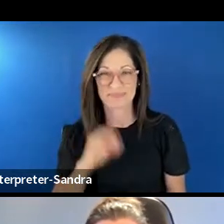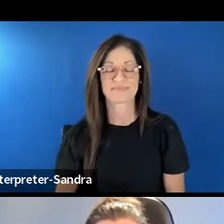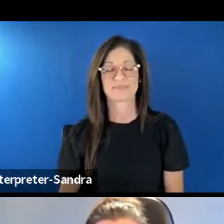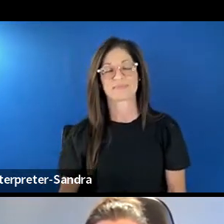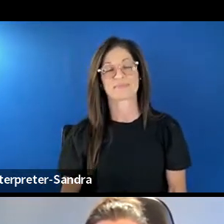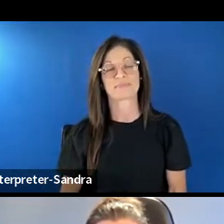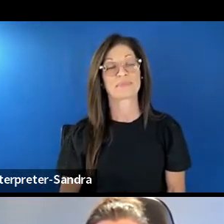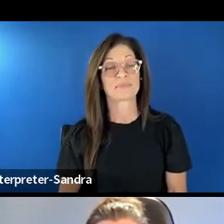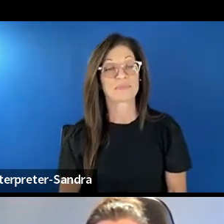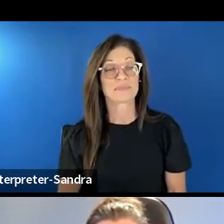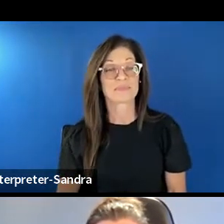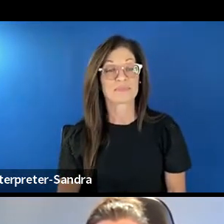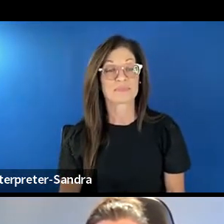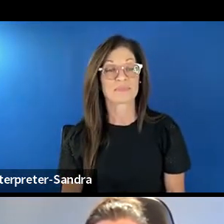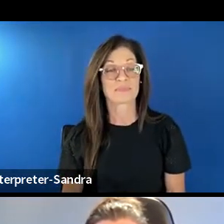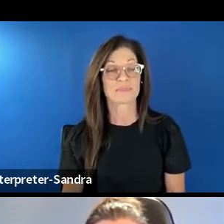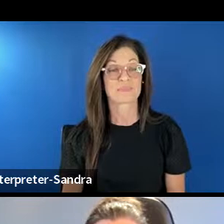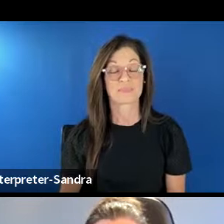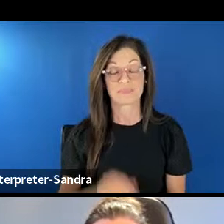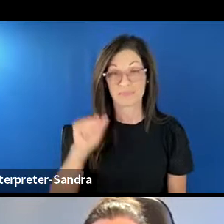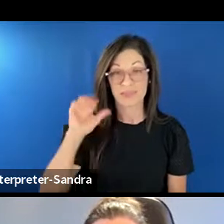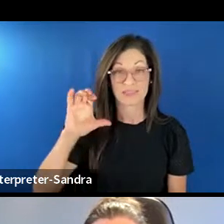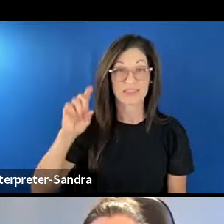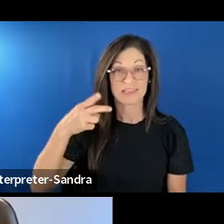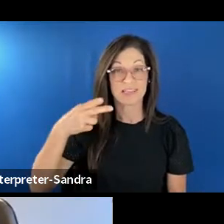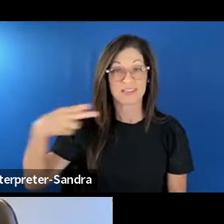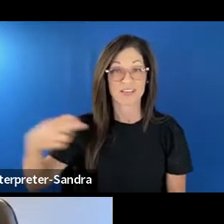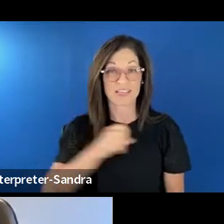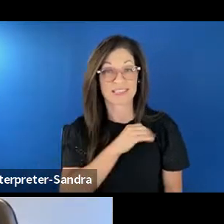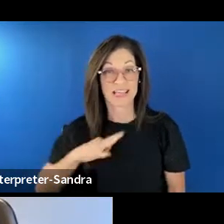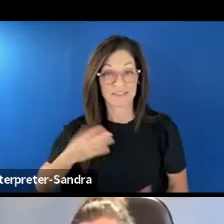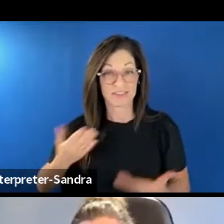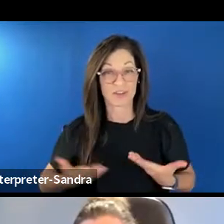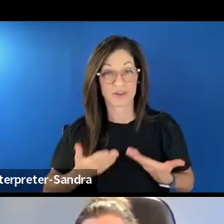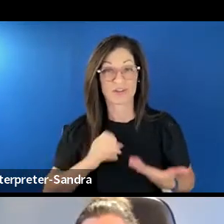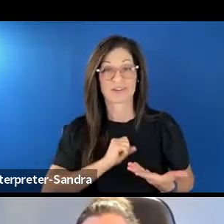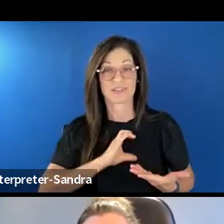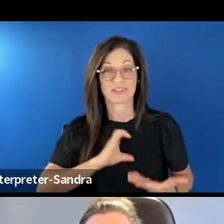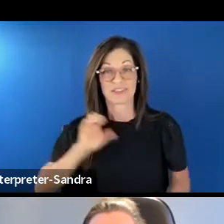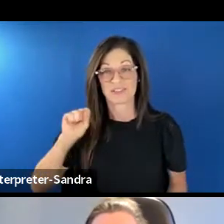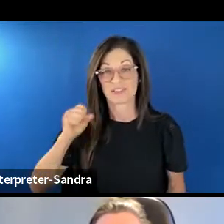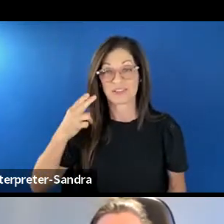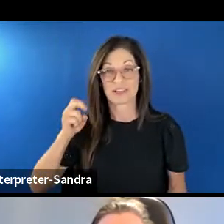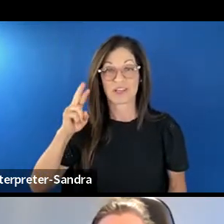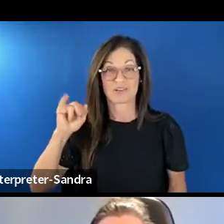And then ACDHH staff present, Sherry Collins?